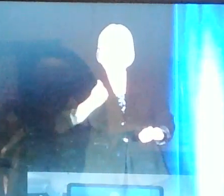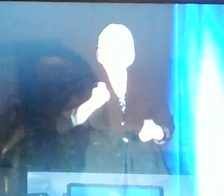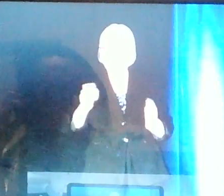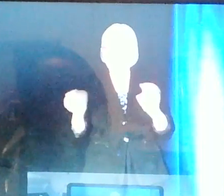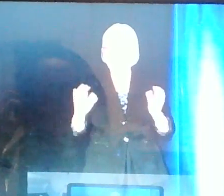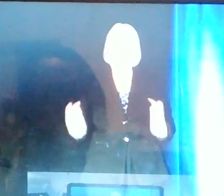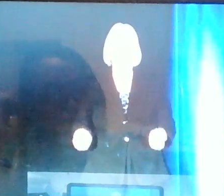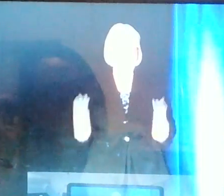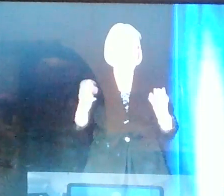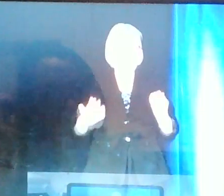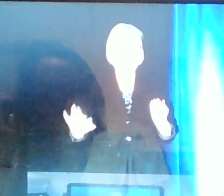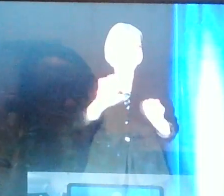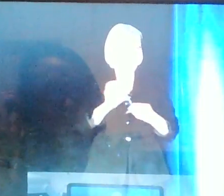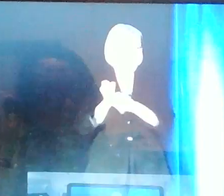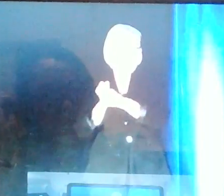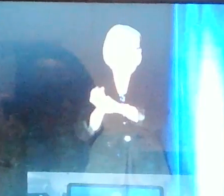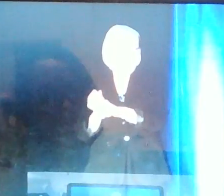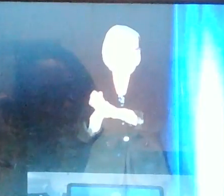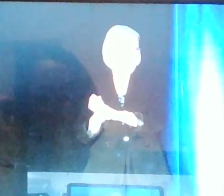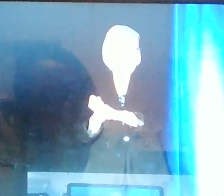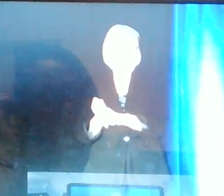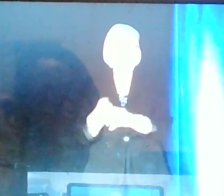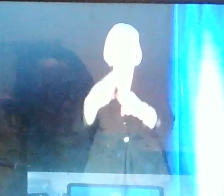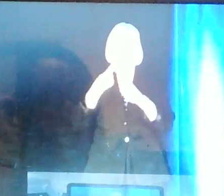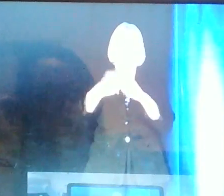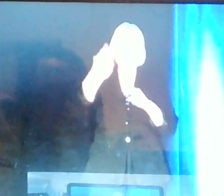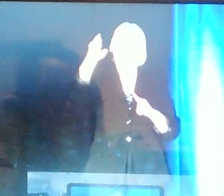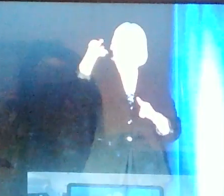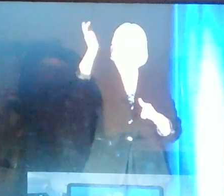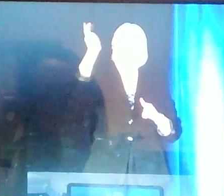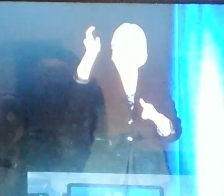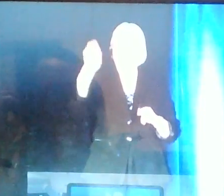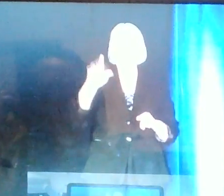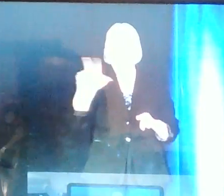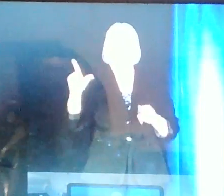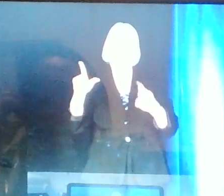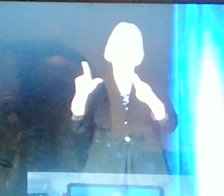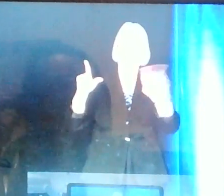One baseball team for the Canadian against how many American baseball teams?